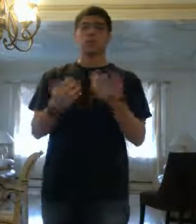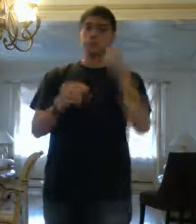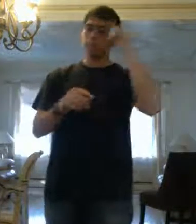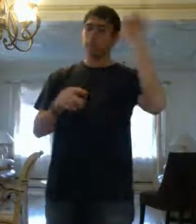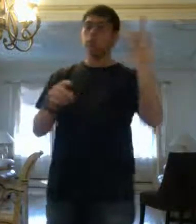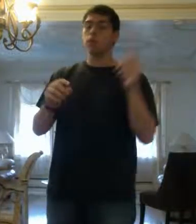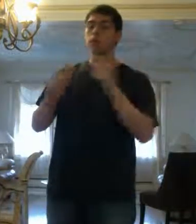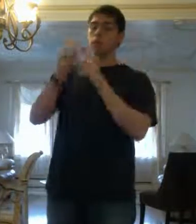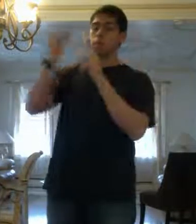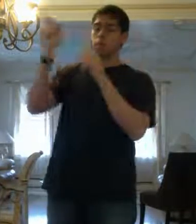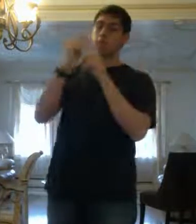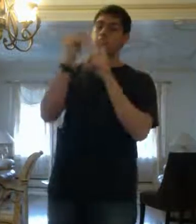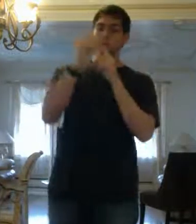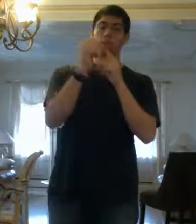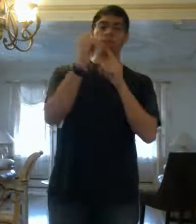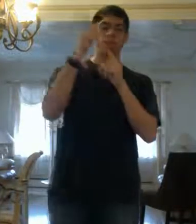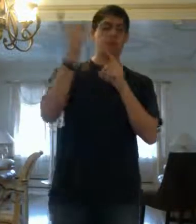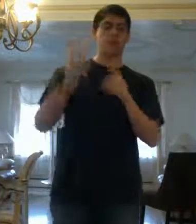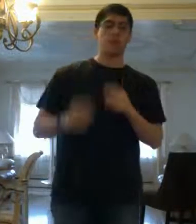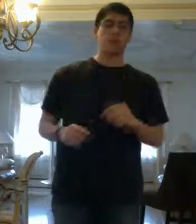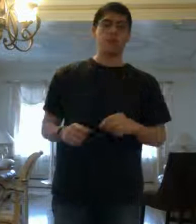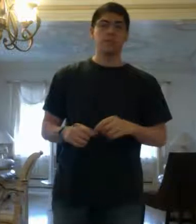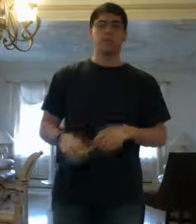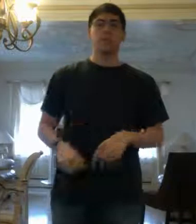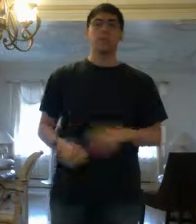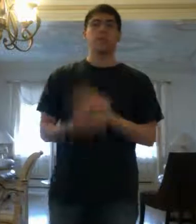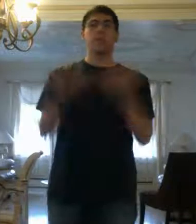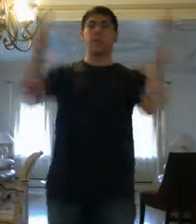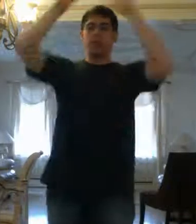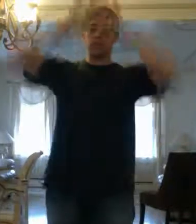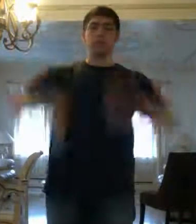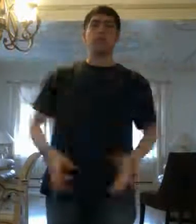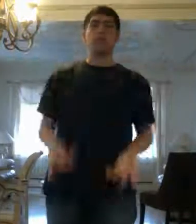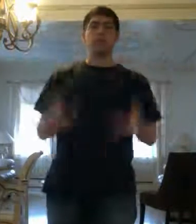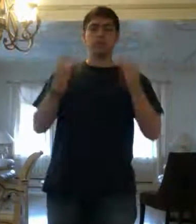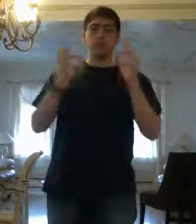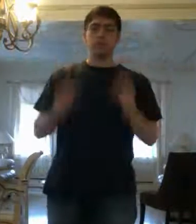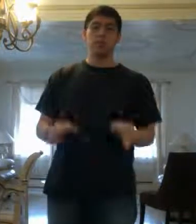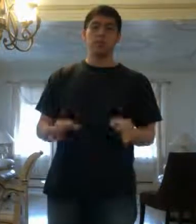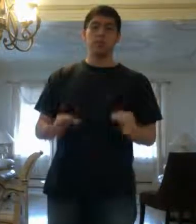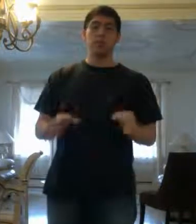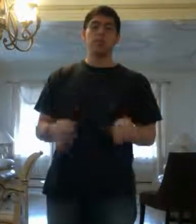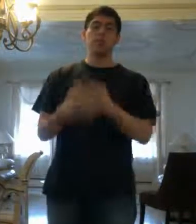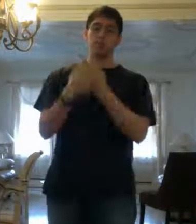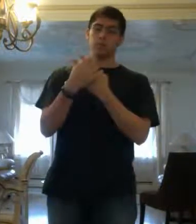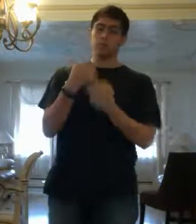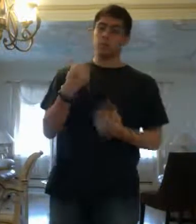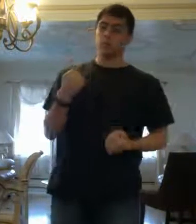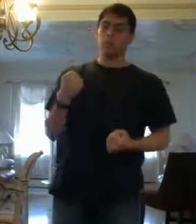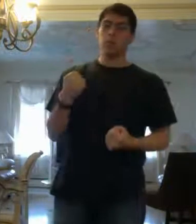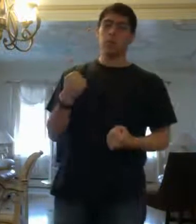for the hint of a spark If heaven and hell decide That they both are